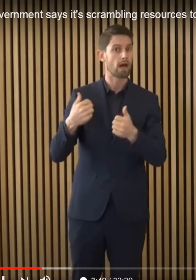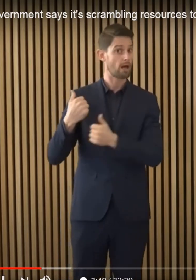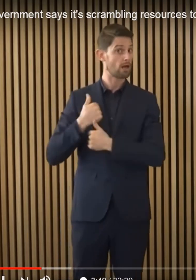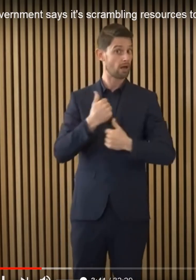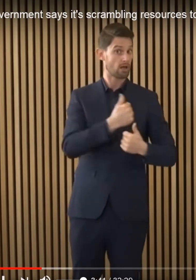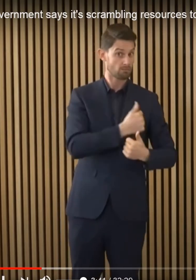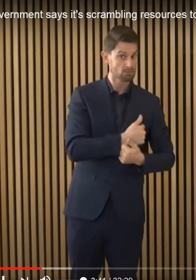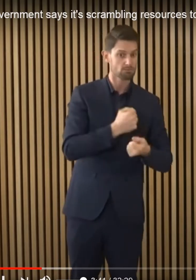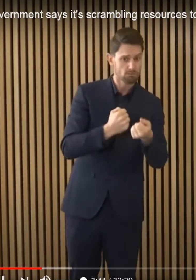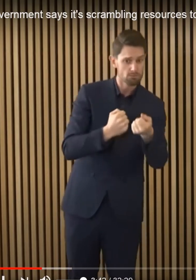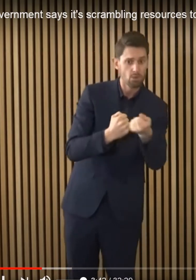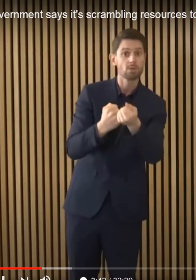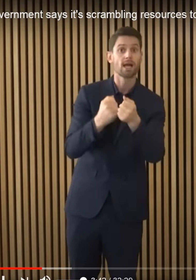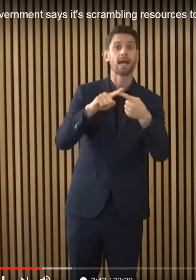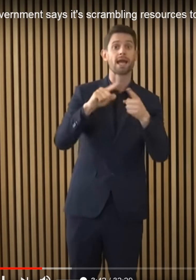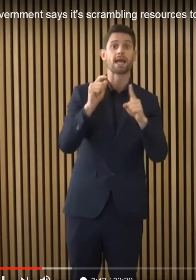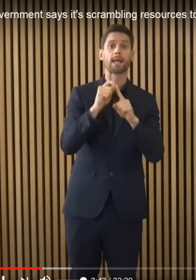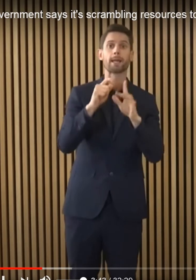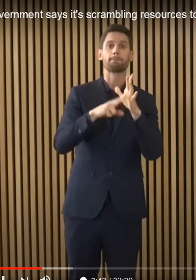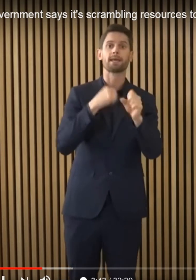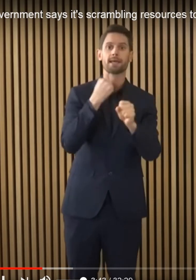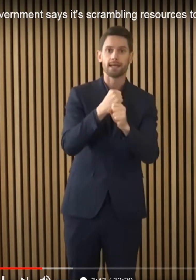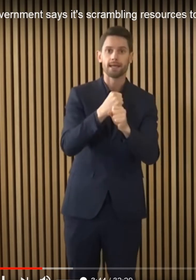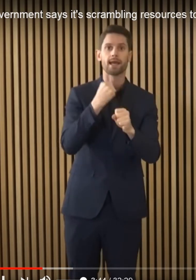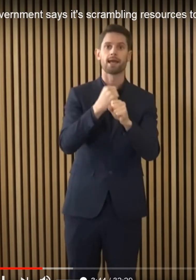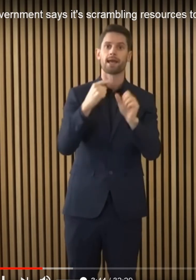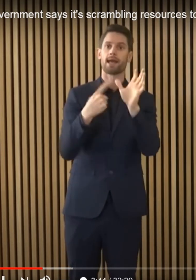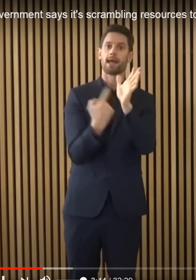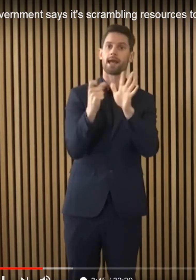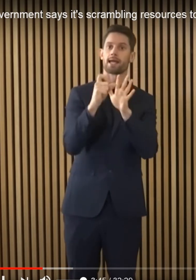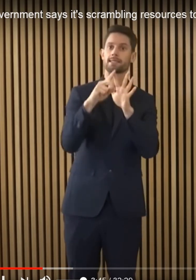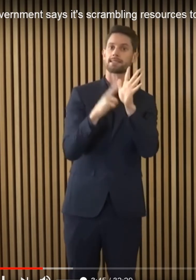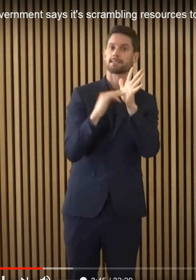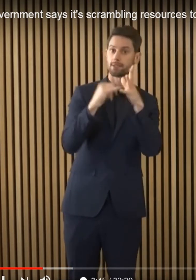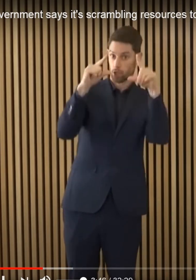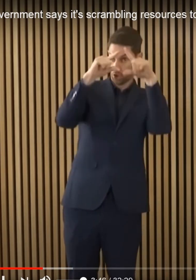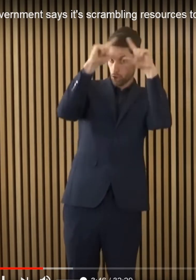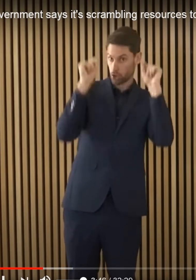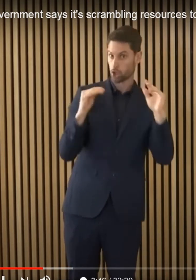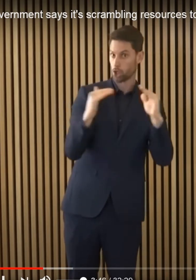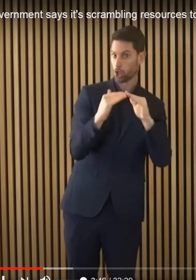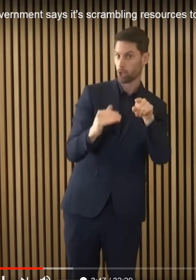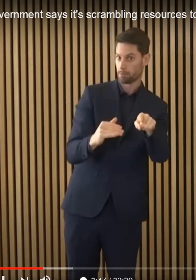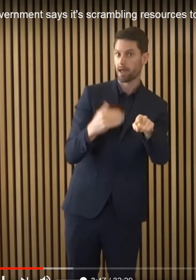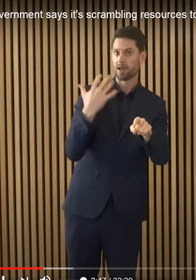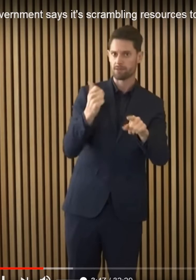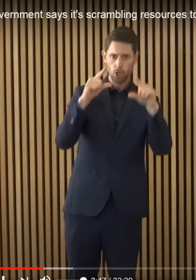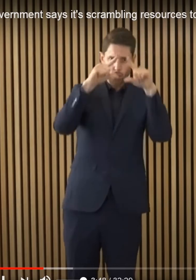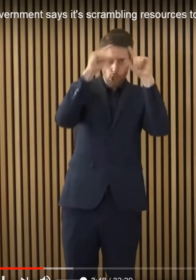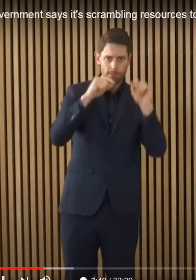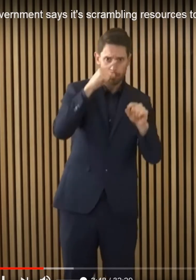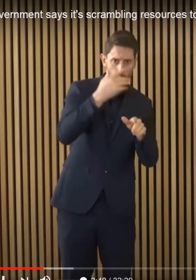supporting work at Epping Gardens. We've had a team of nurses there and ADF